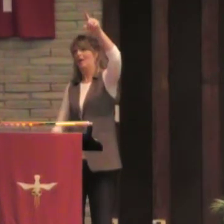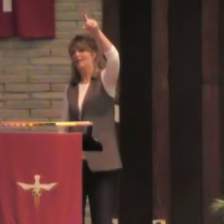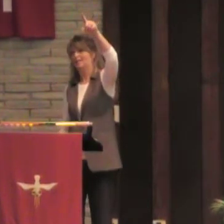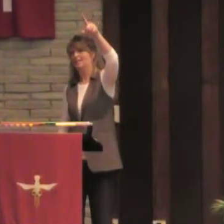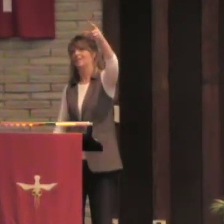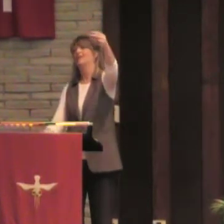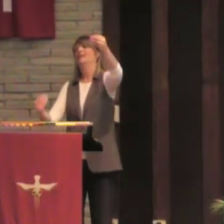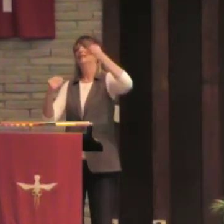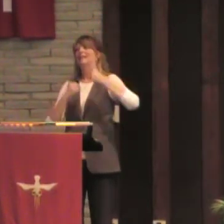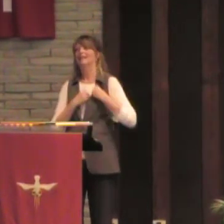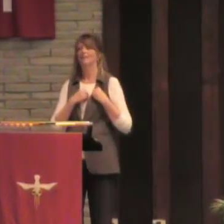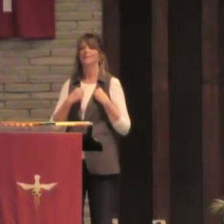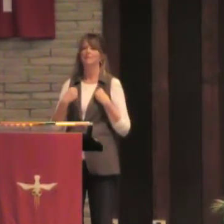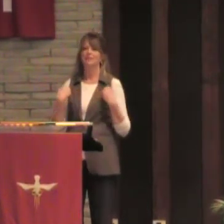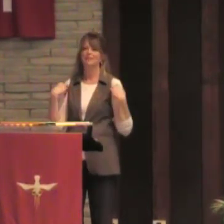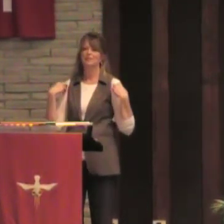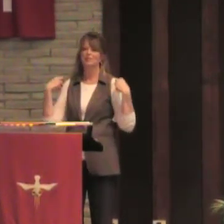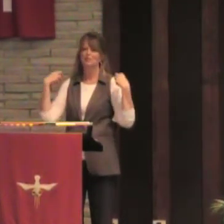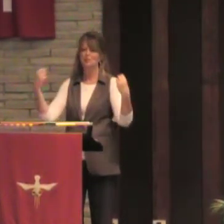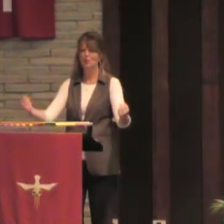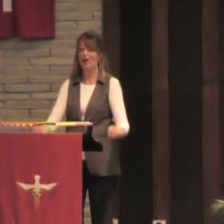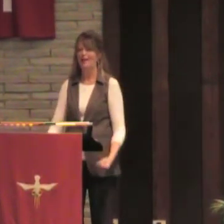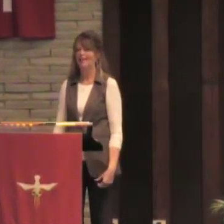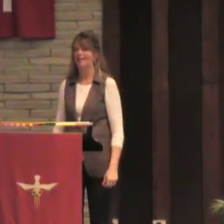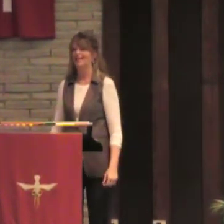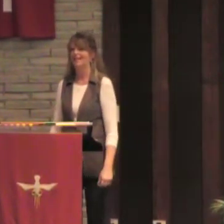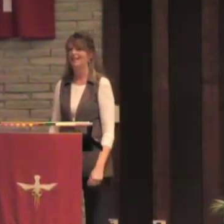through Christ who gives me strength.